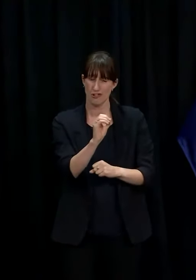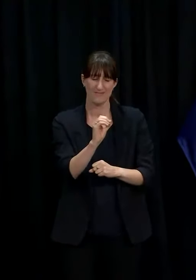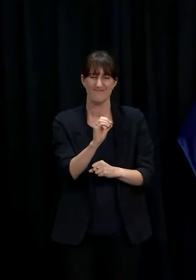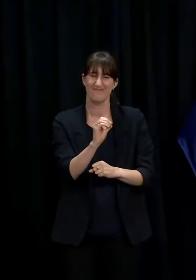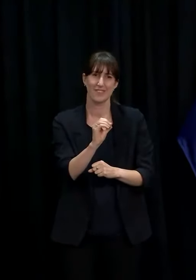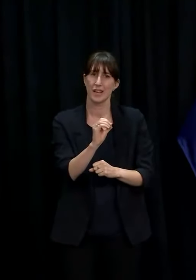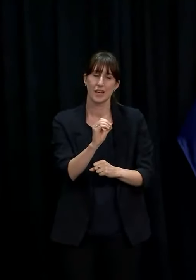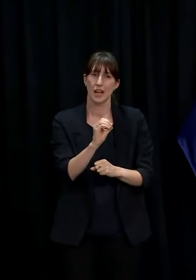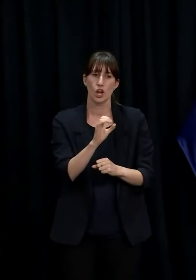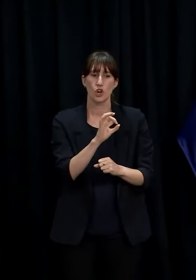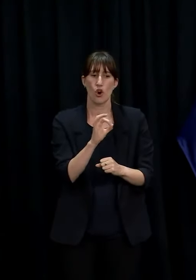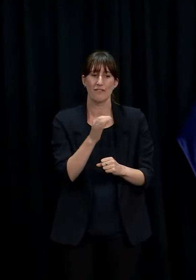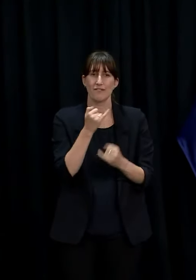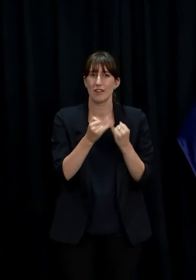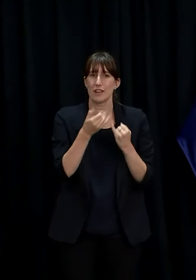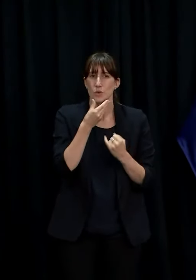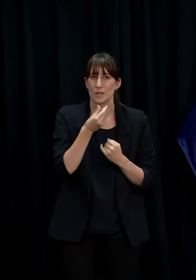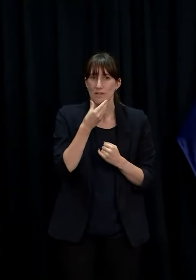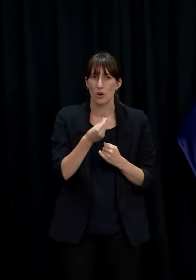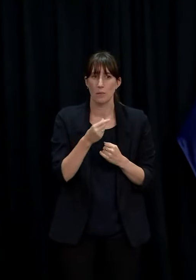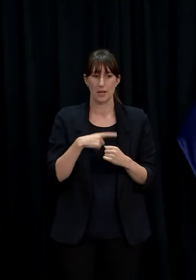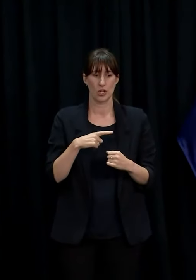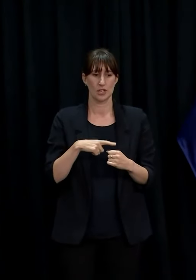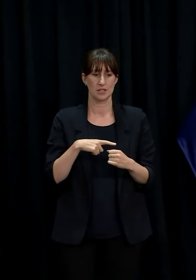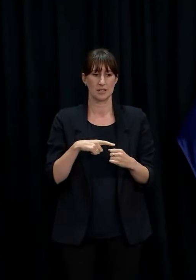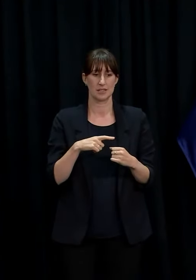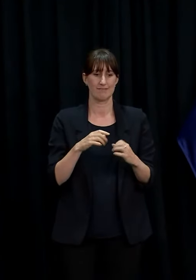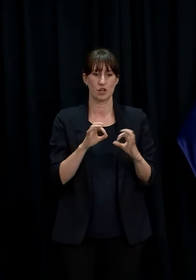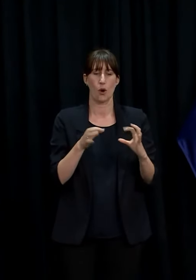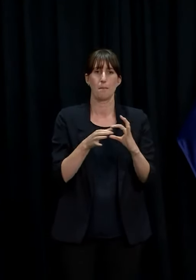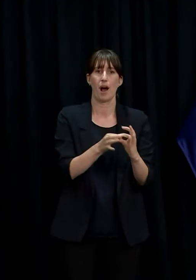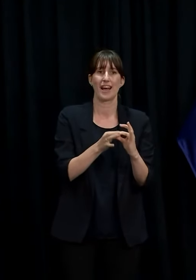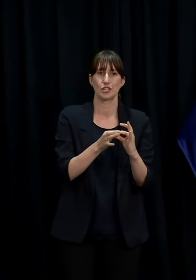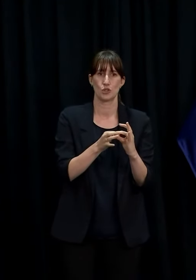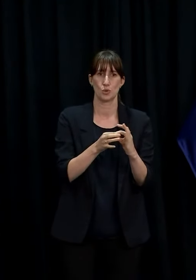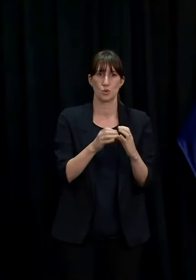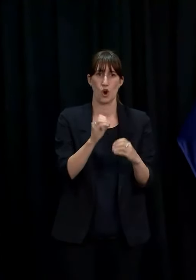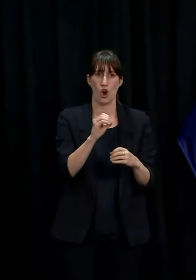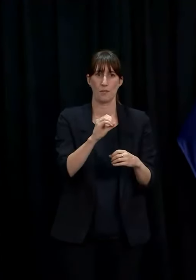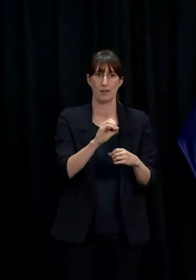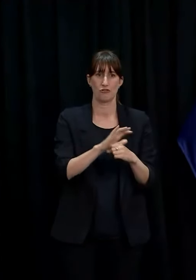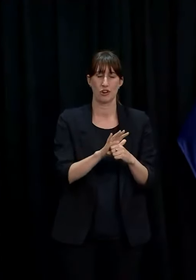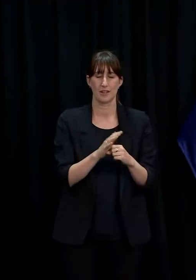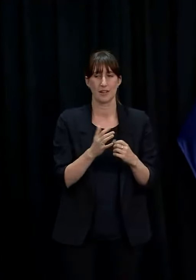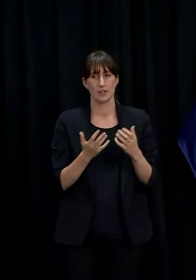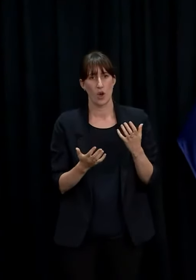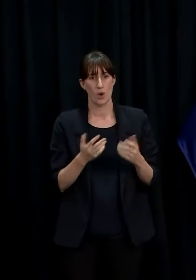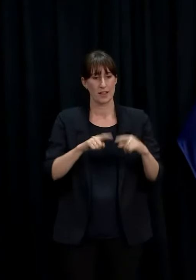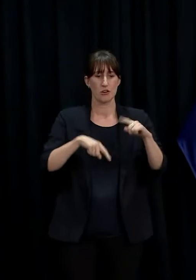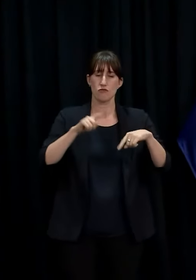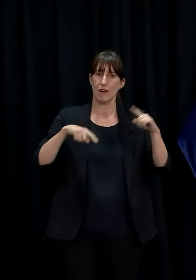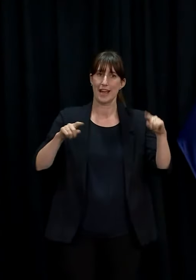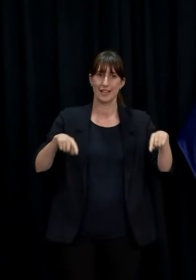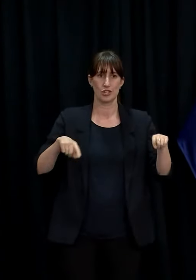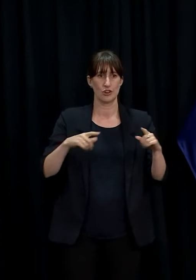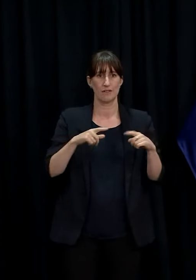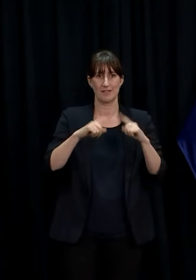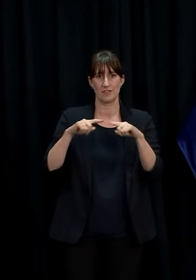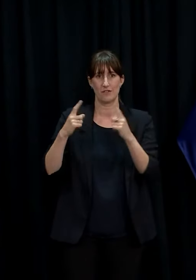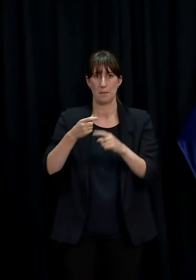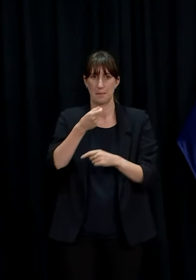Omicron. The antibody doesn't bind Omicron, so there's a range for people with severe illness in